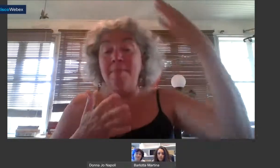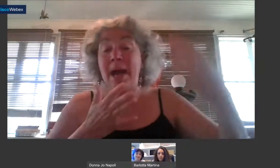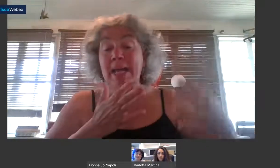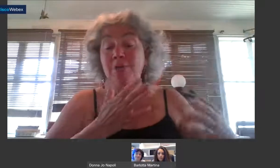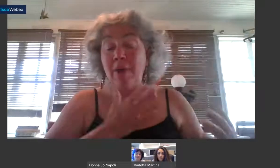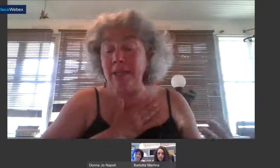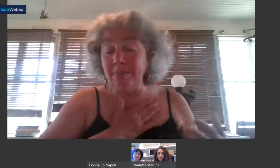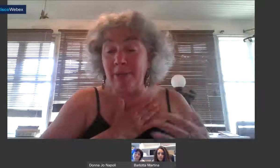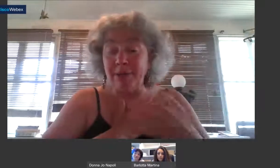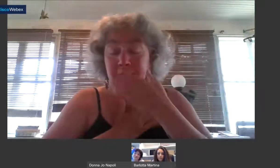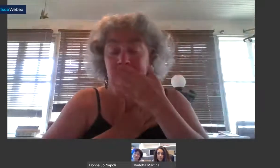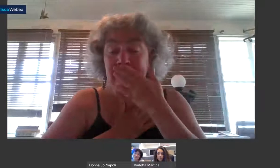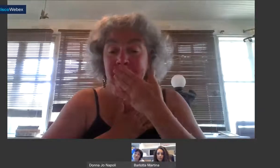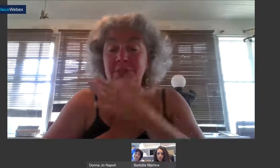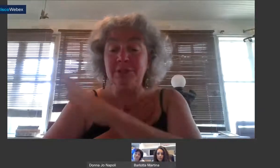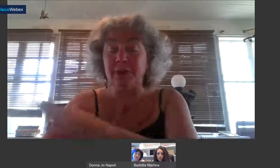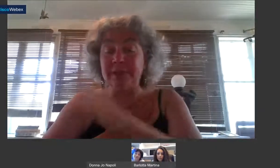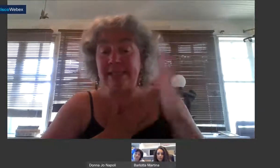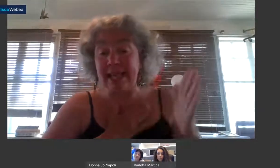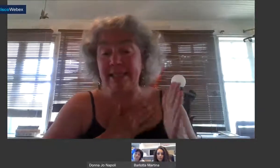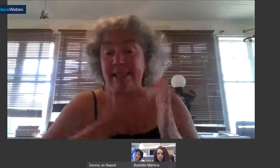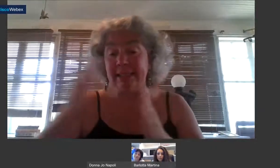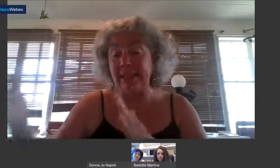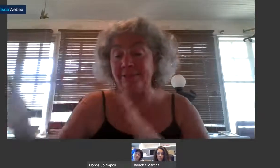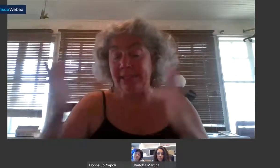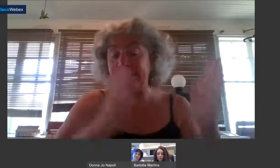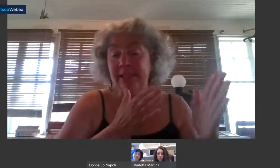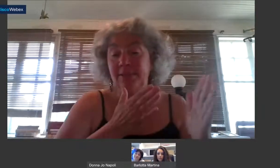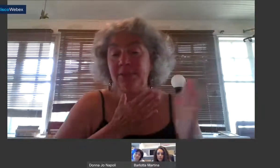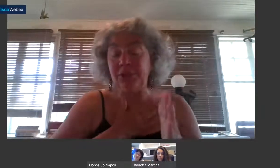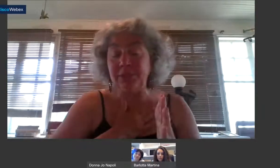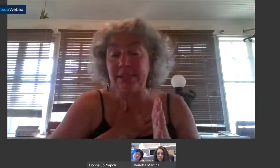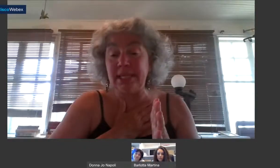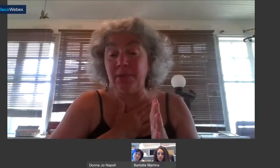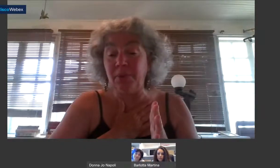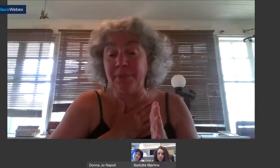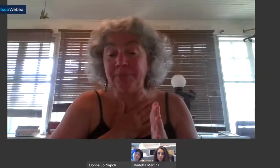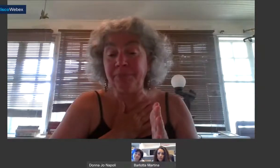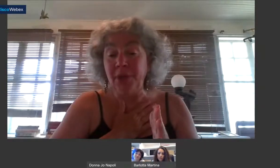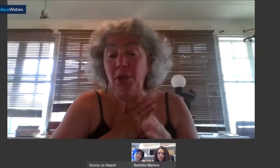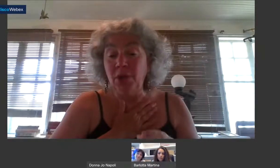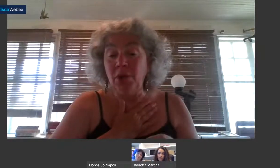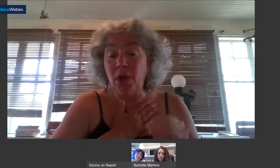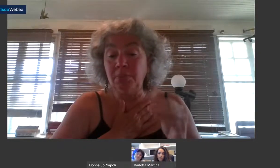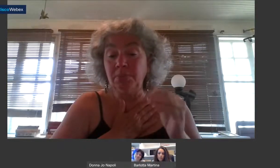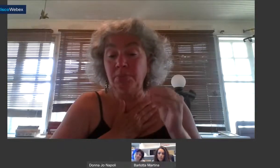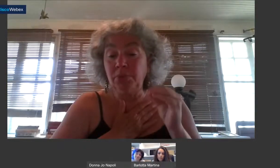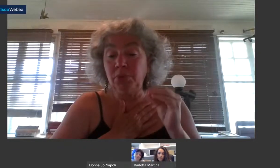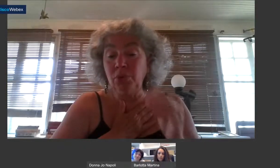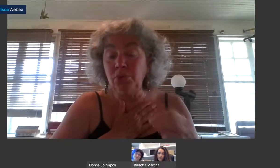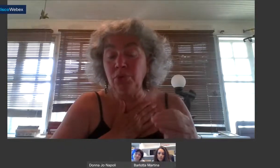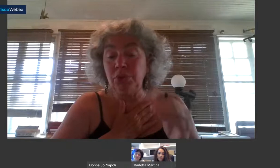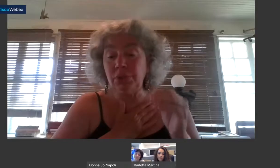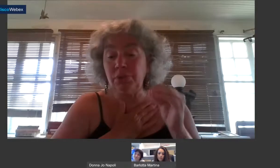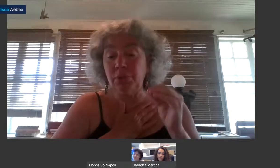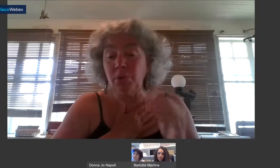my grandmother, who spoke Italian and left Italy when she was a young woman, used the